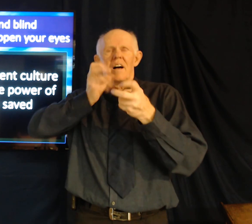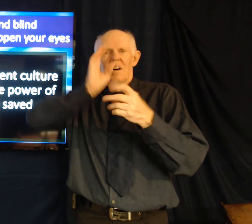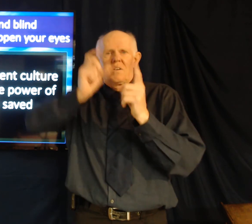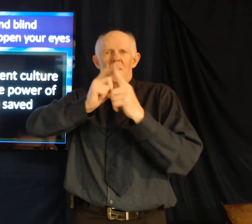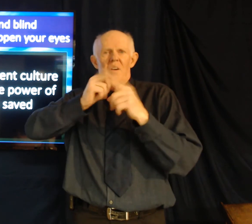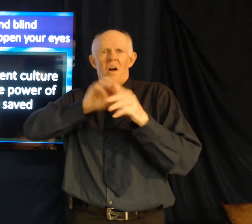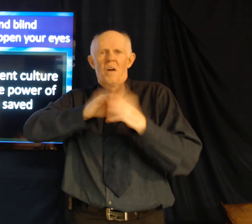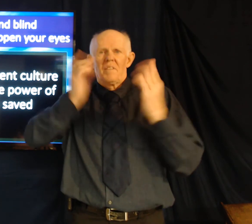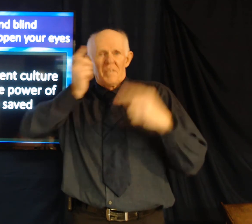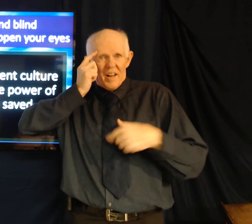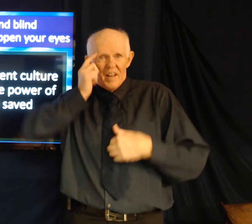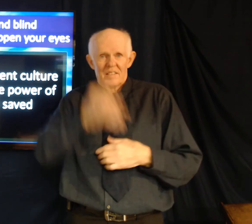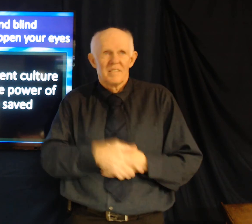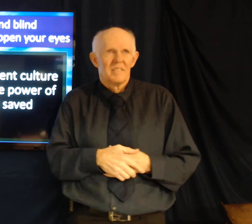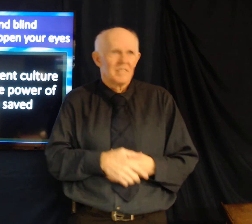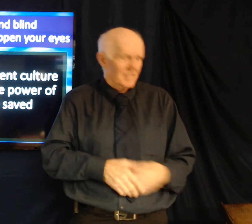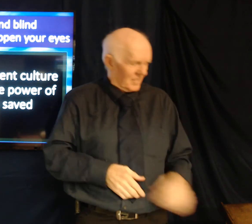but i got into my mind the word of god